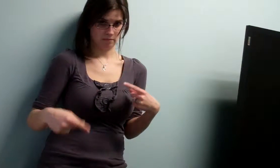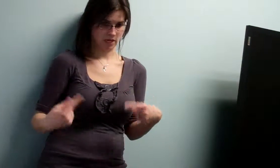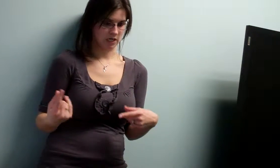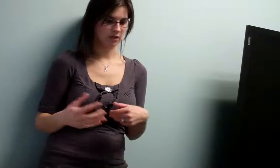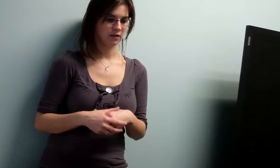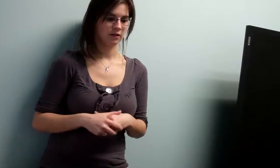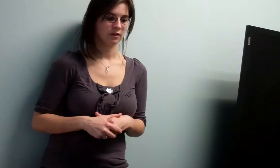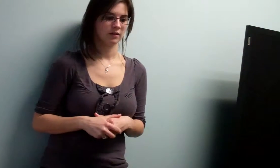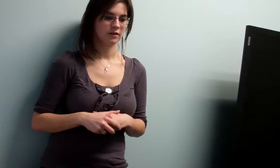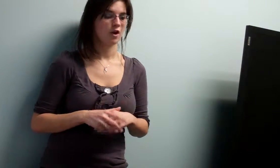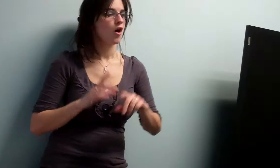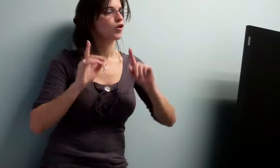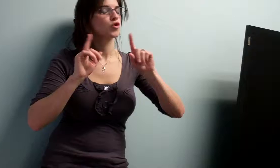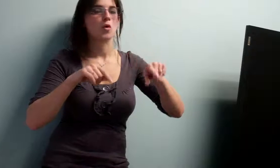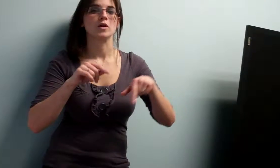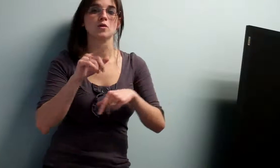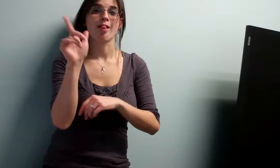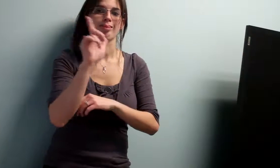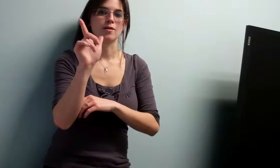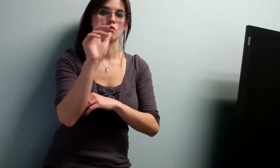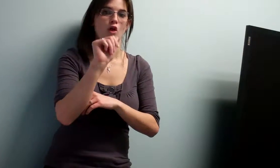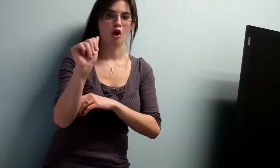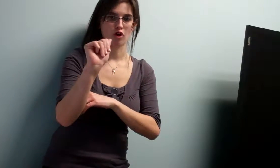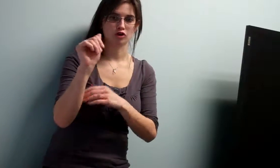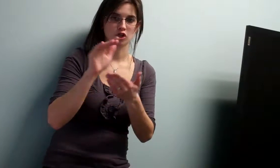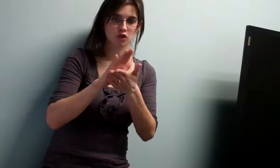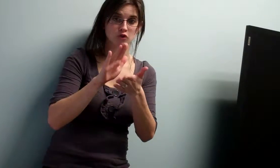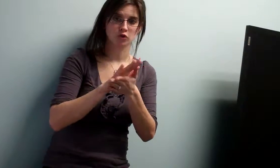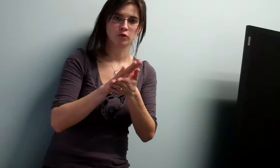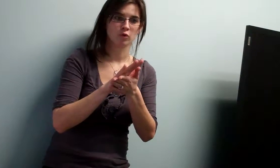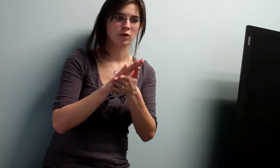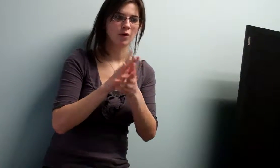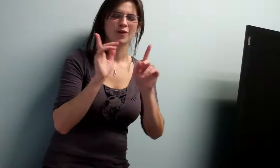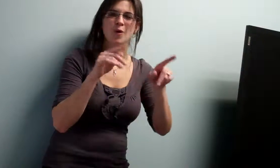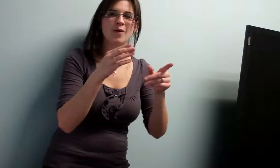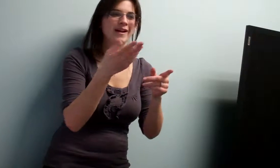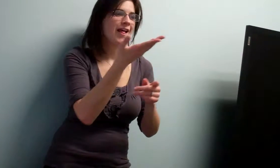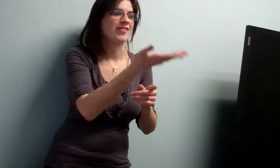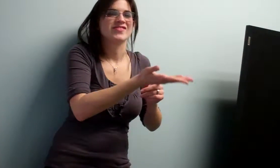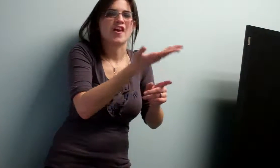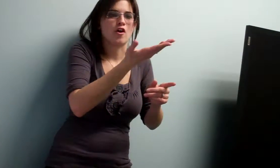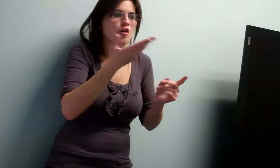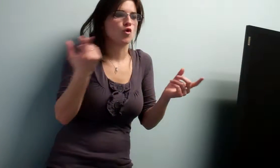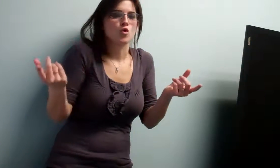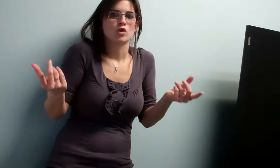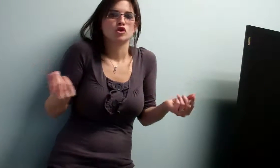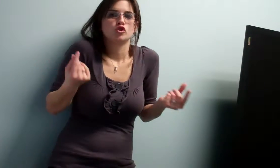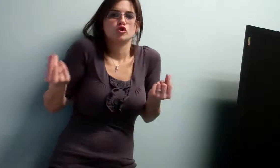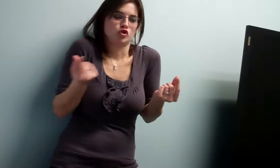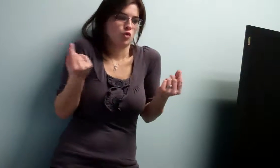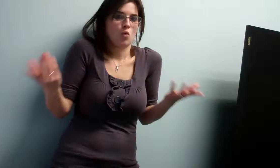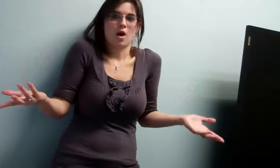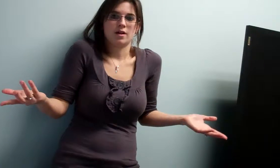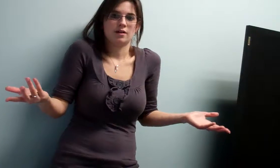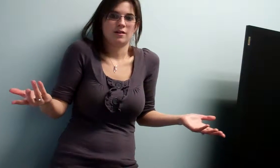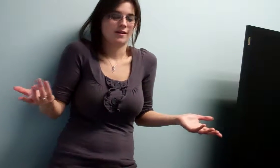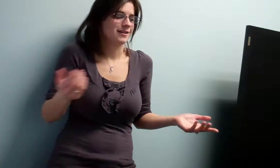to a liberal arts school like Stanford, what is it going to do for you? It's not a practical skill. We need to cast down our buckets where we are.